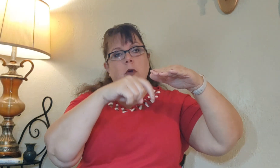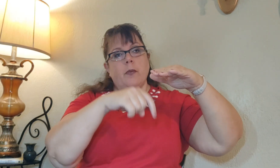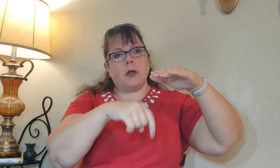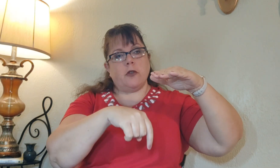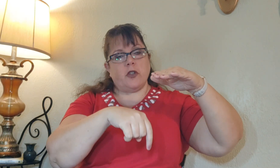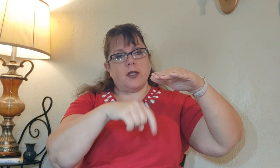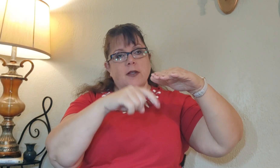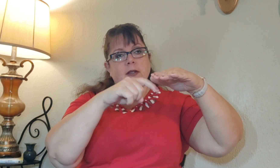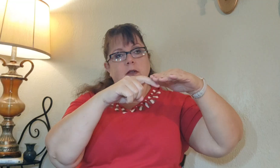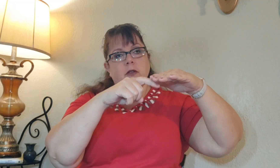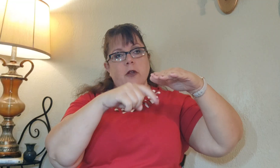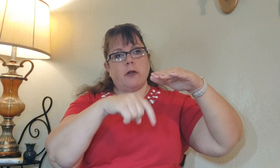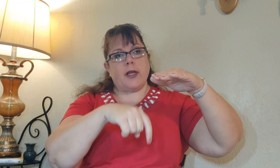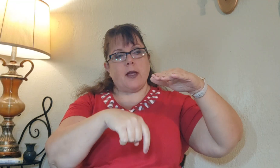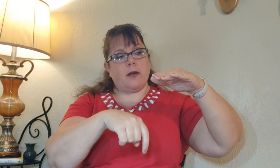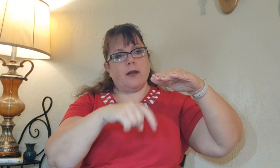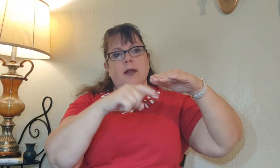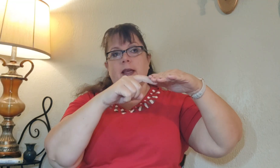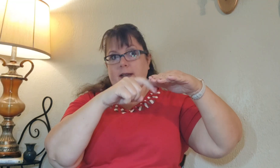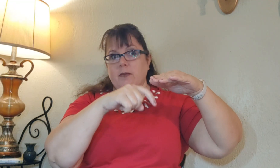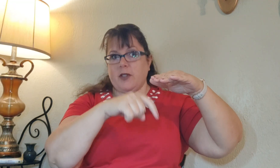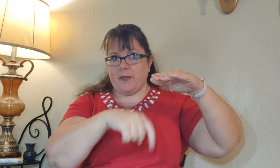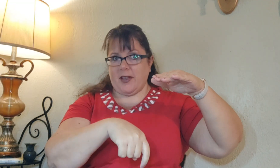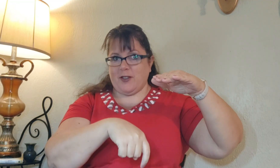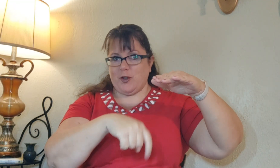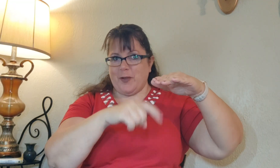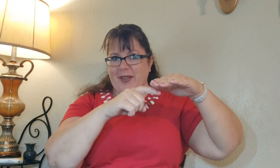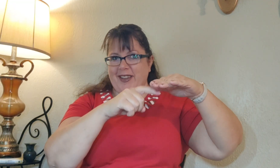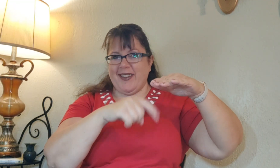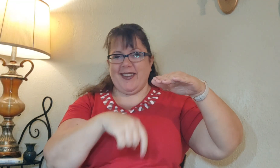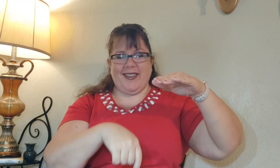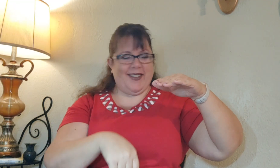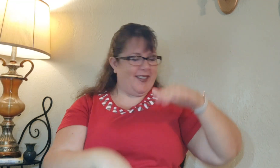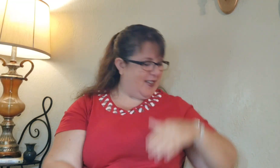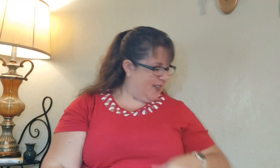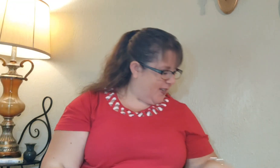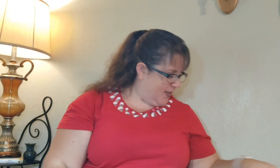downward motions slowly, like something's dripping.